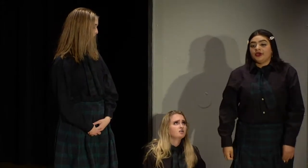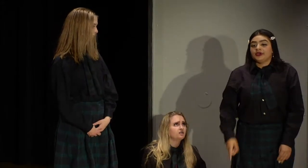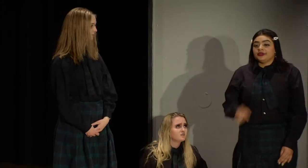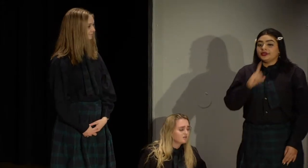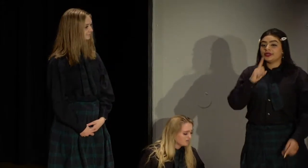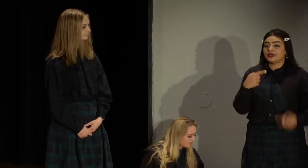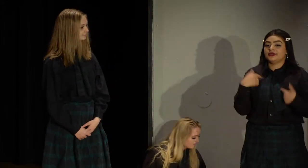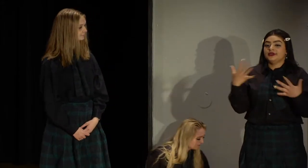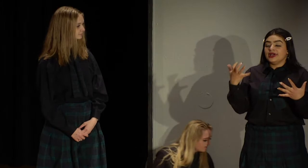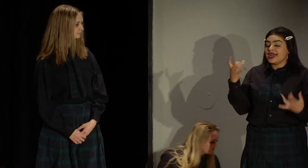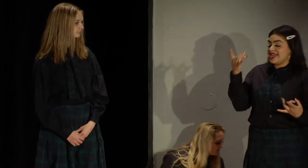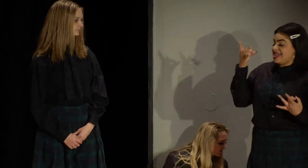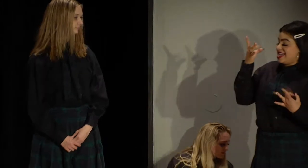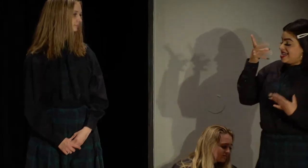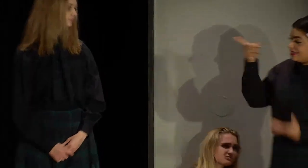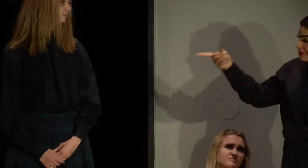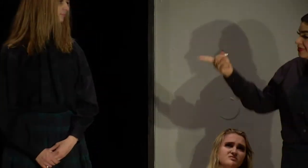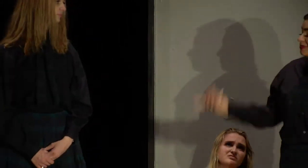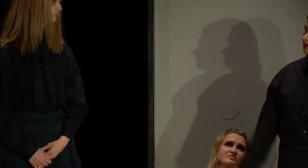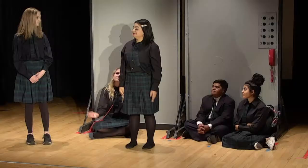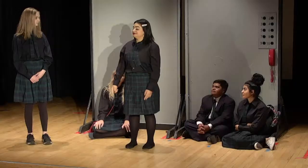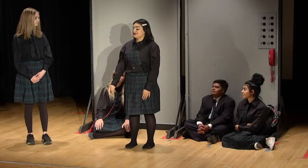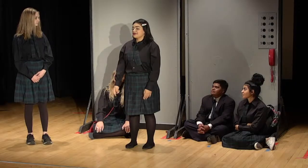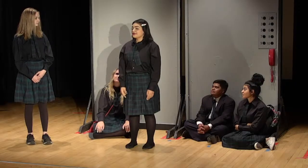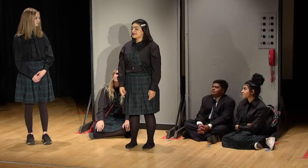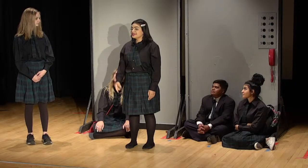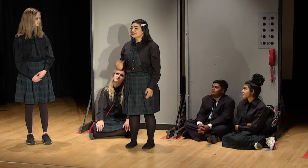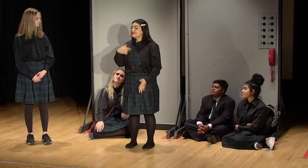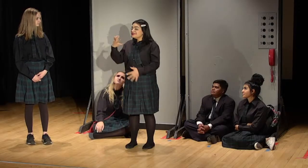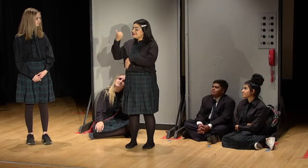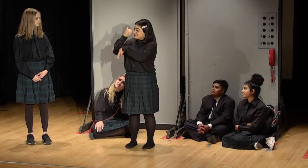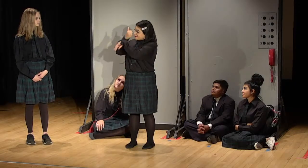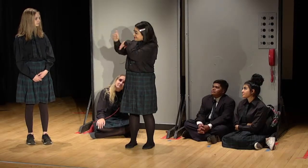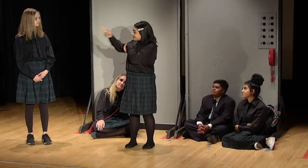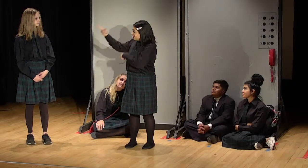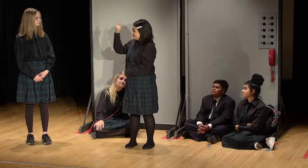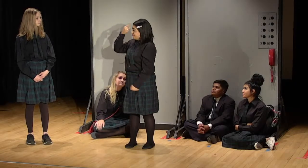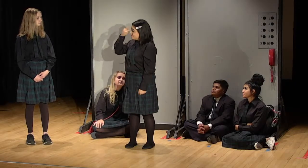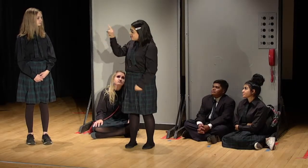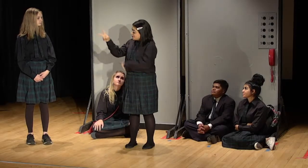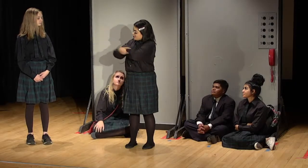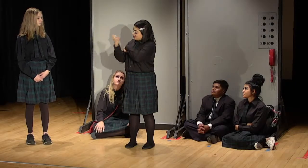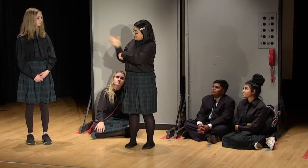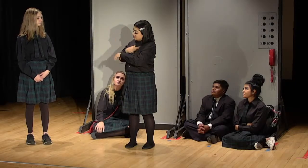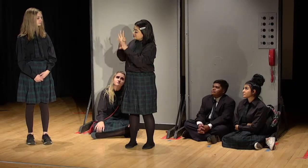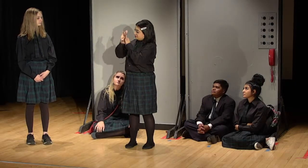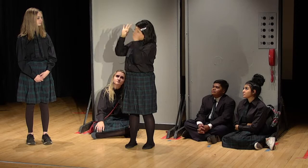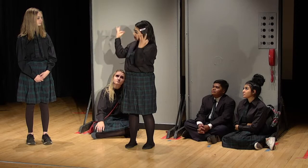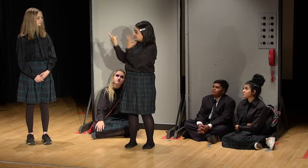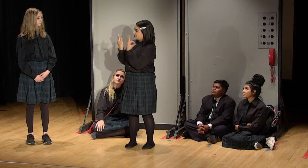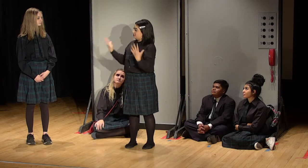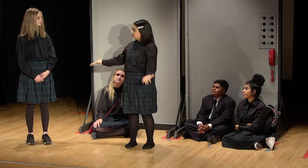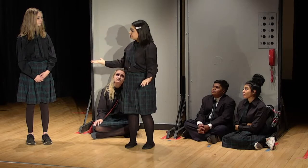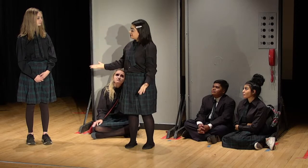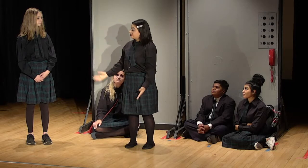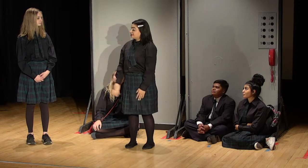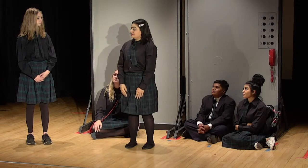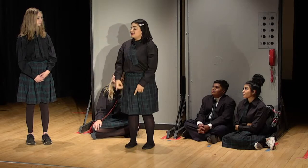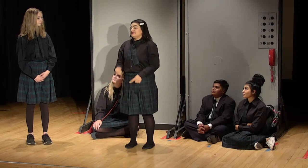Claire sits down. I so want to hate you. I want to blame you for stealing my